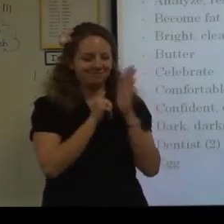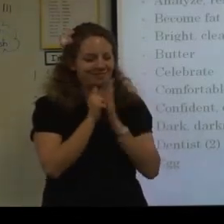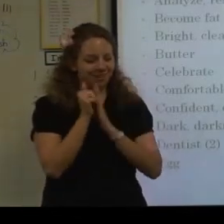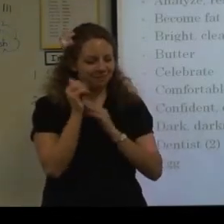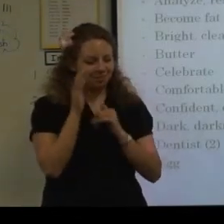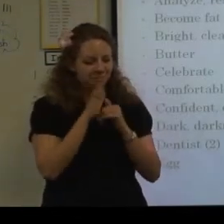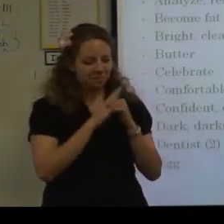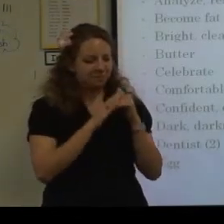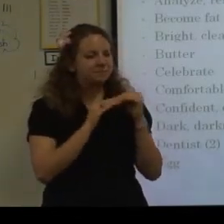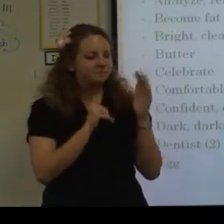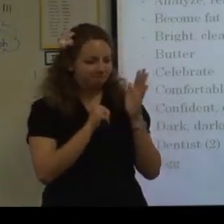Like that?